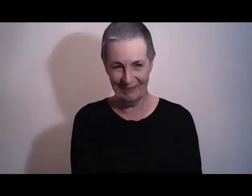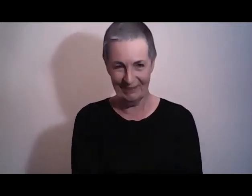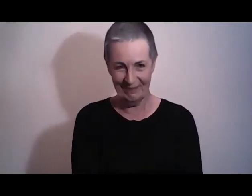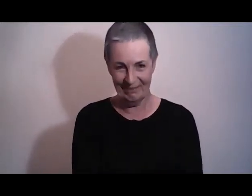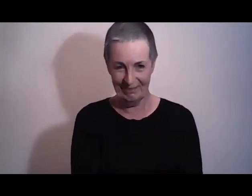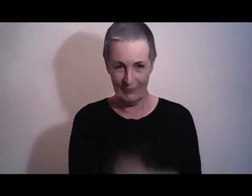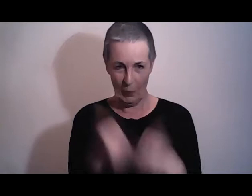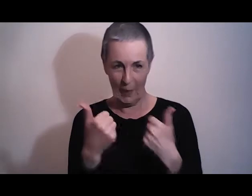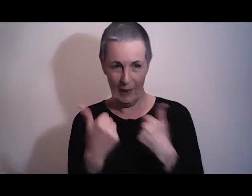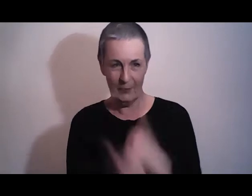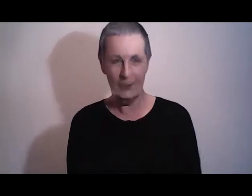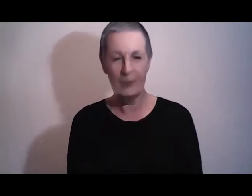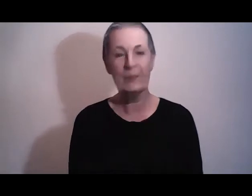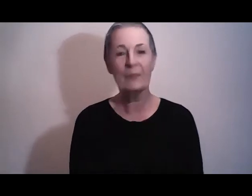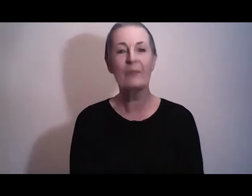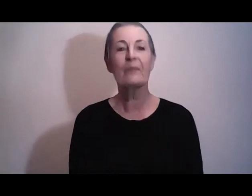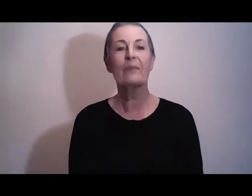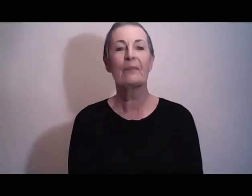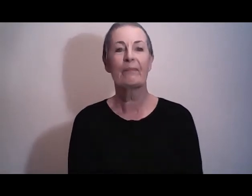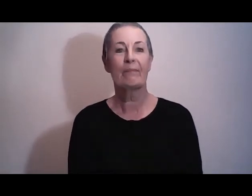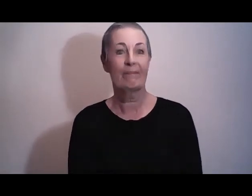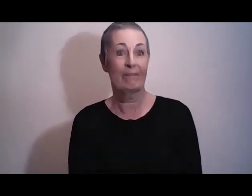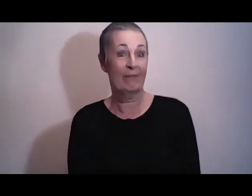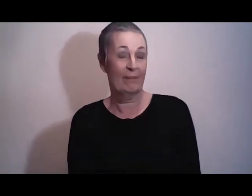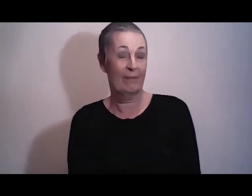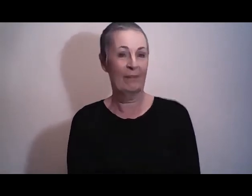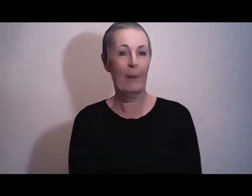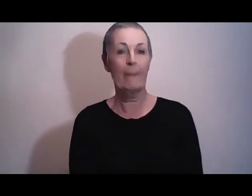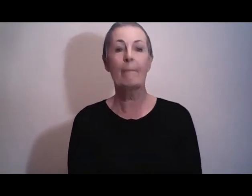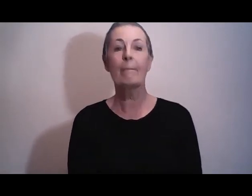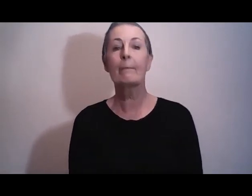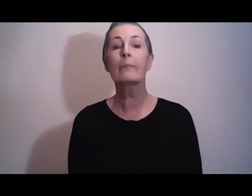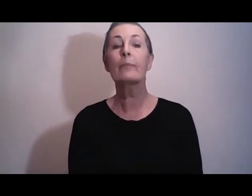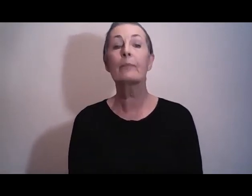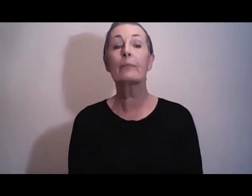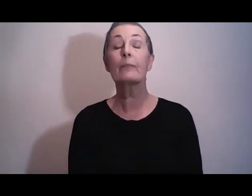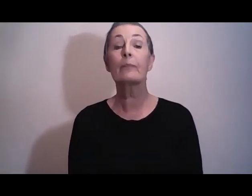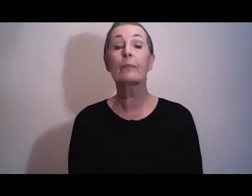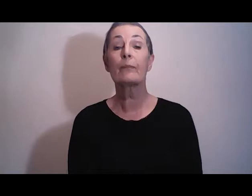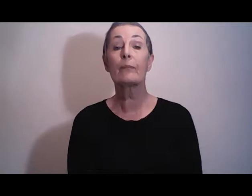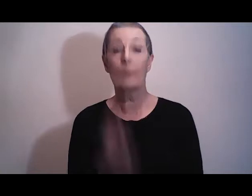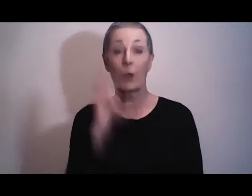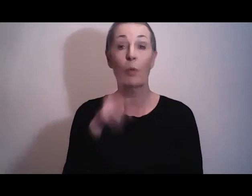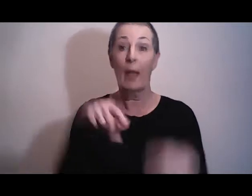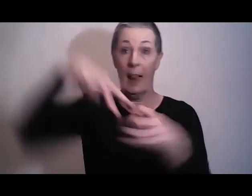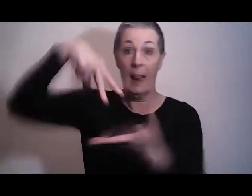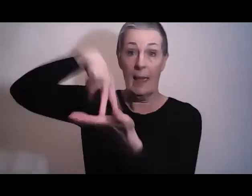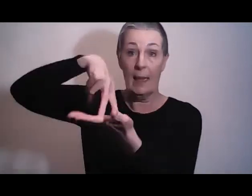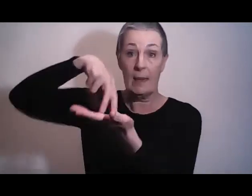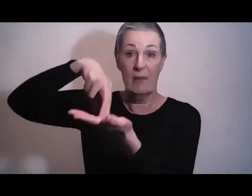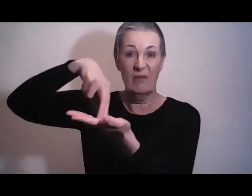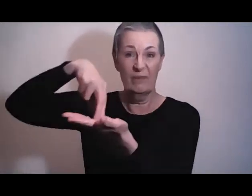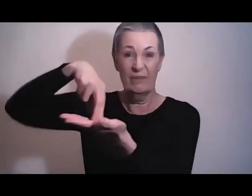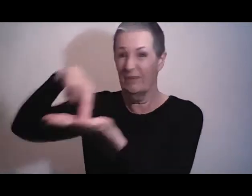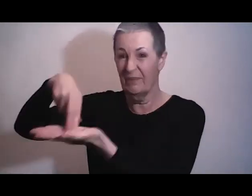Okay, so let's do this punching sitting down. It might be a good thing to have your legs apart, feet really